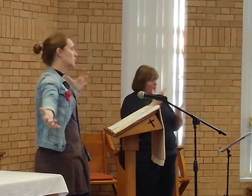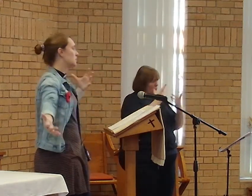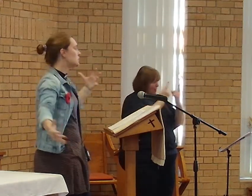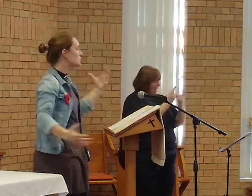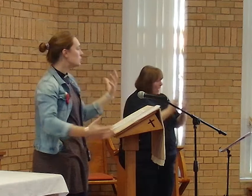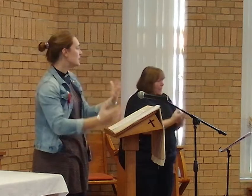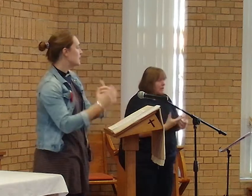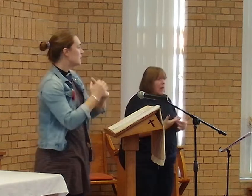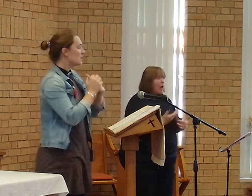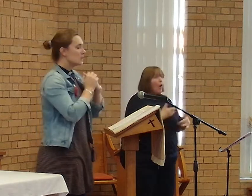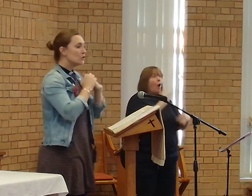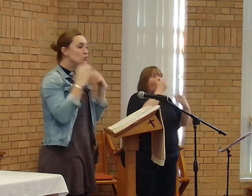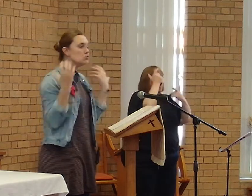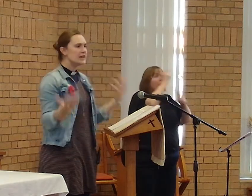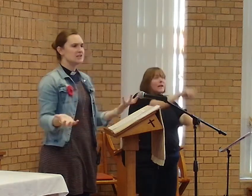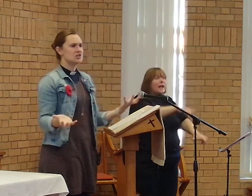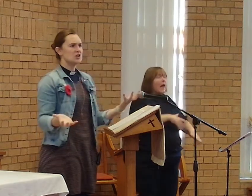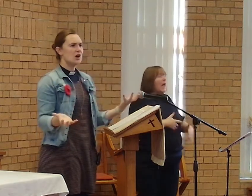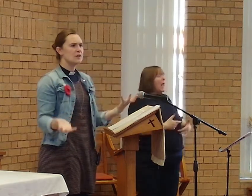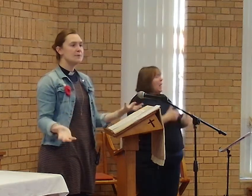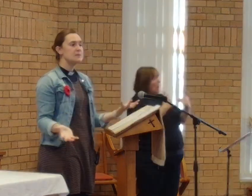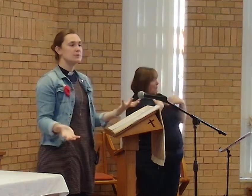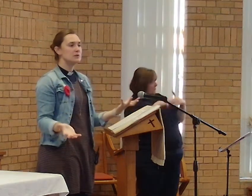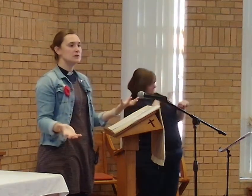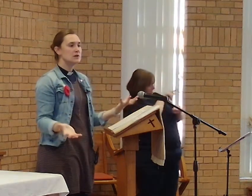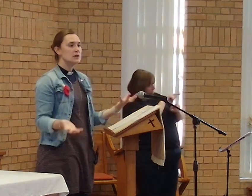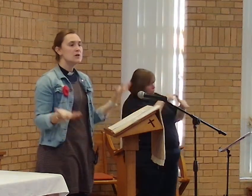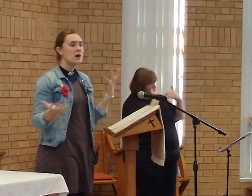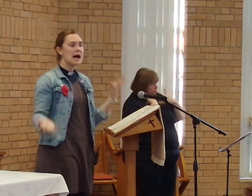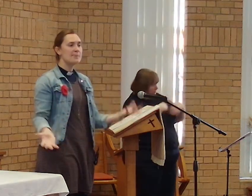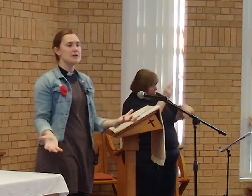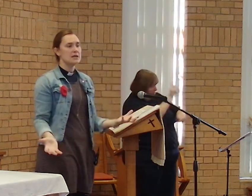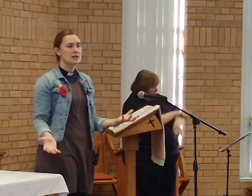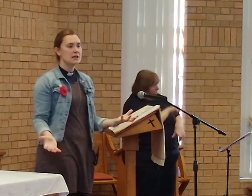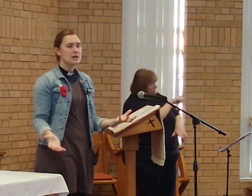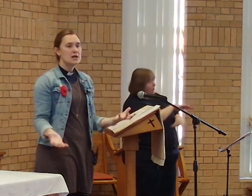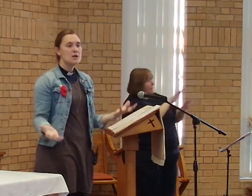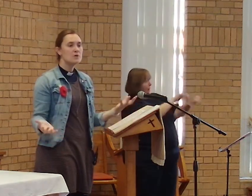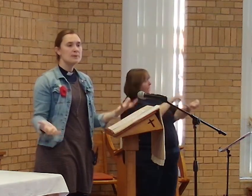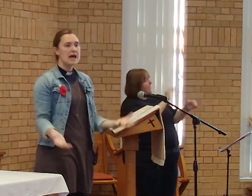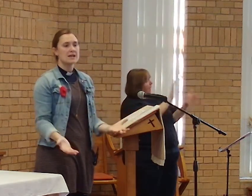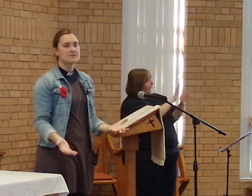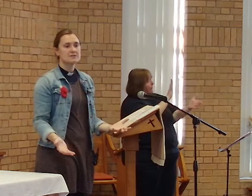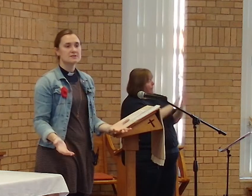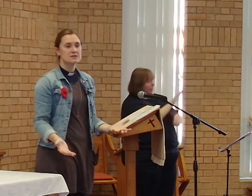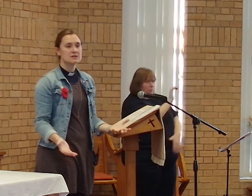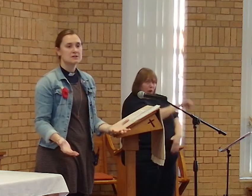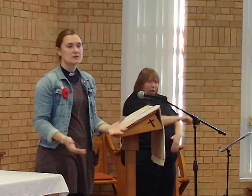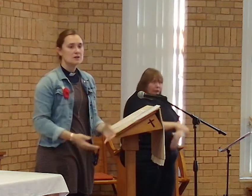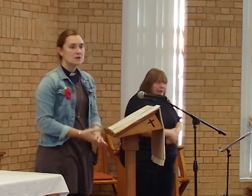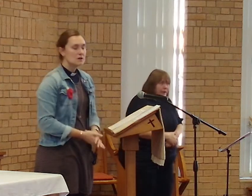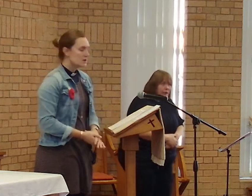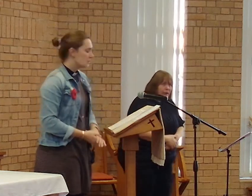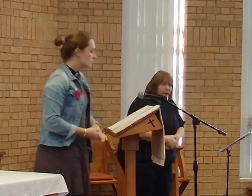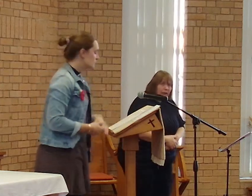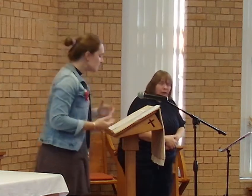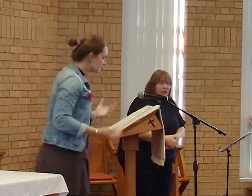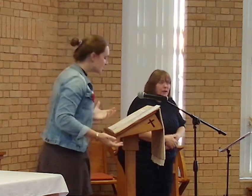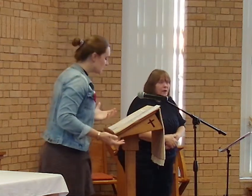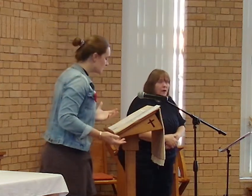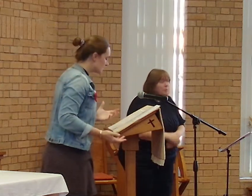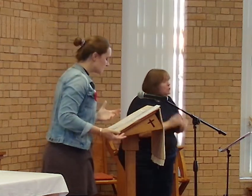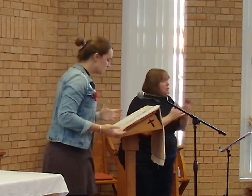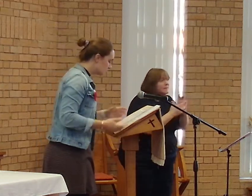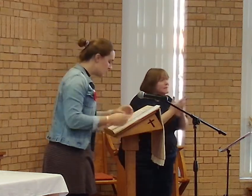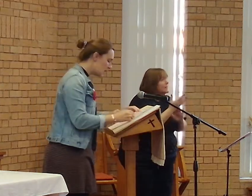want. Surely, the rich are the people who are happy, who are blessed.